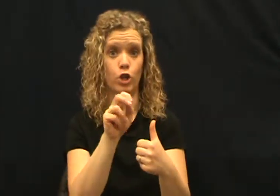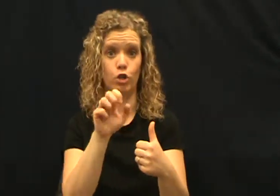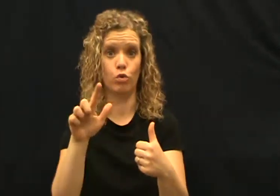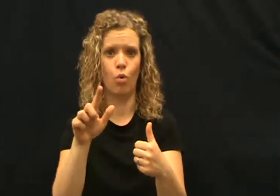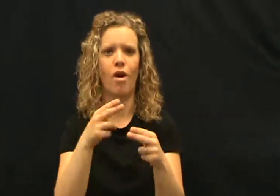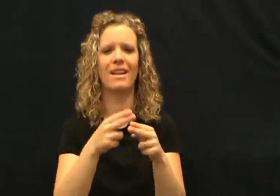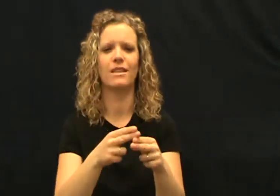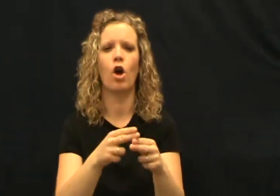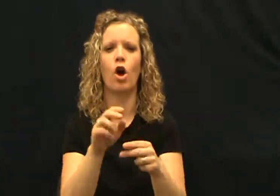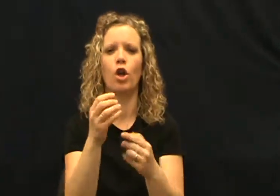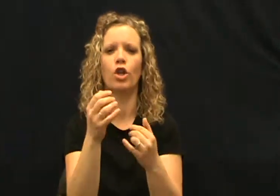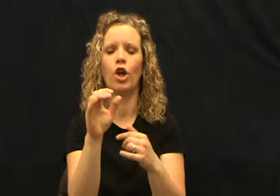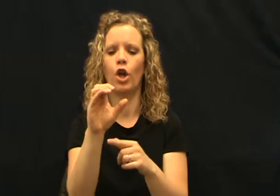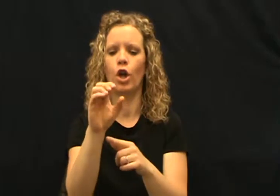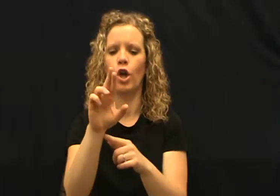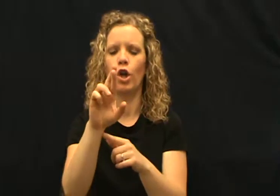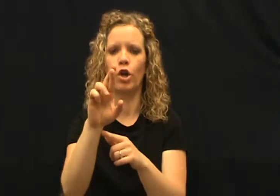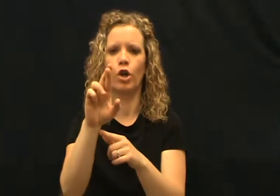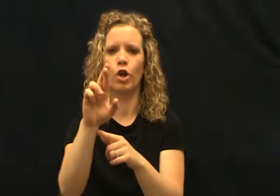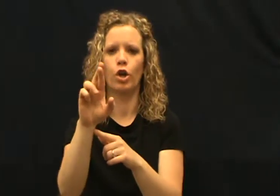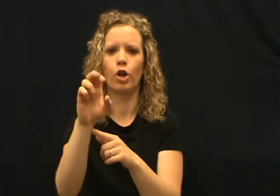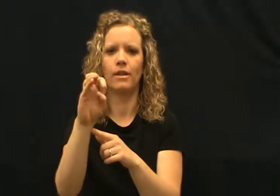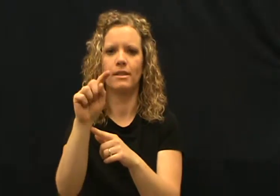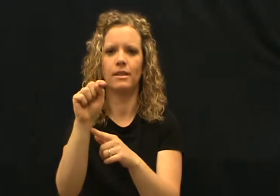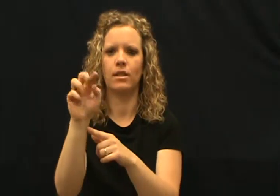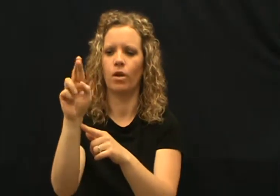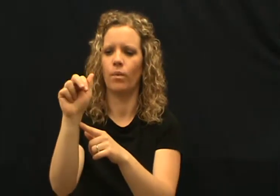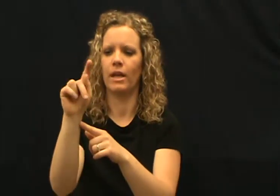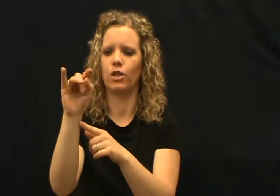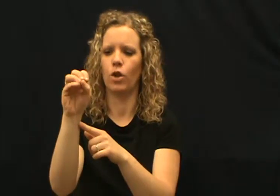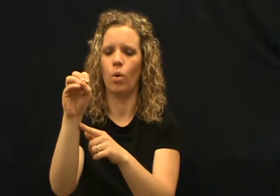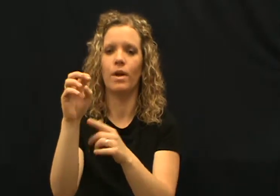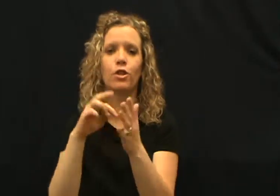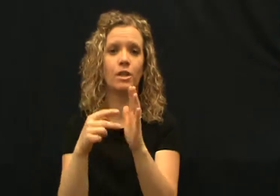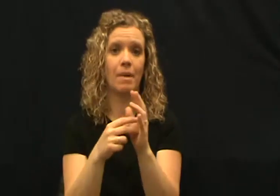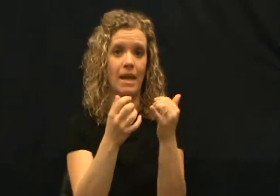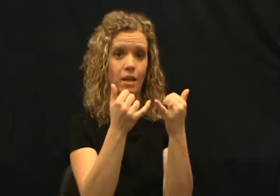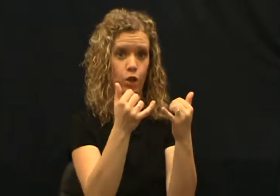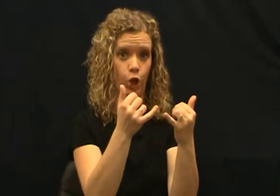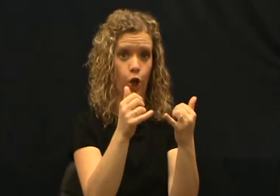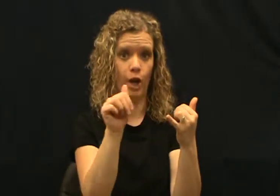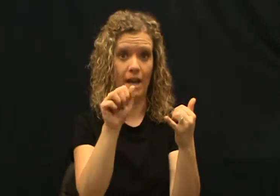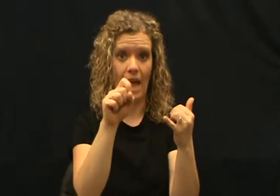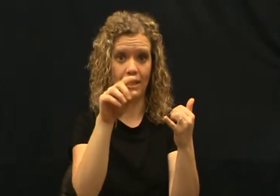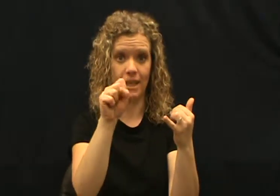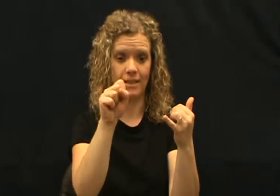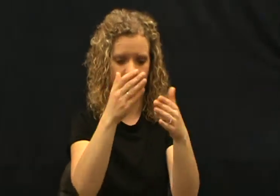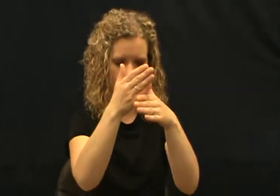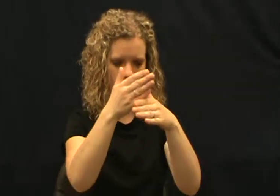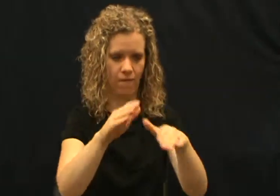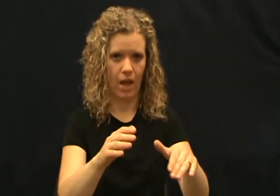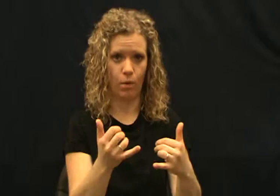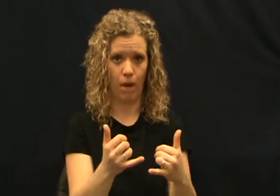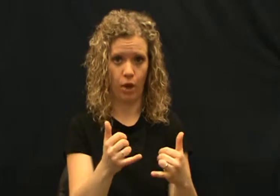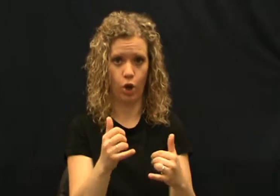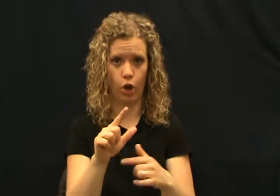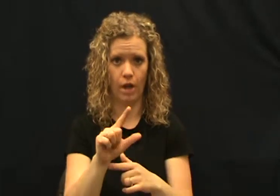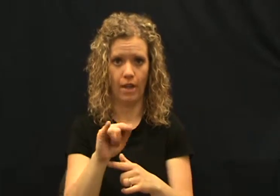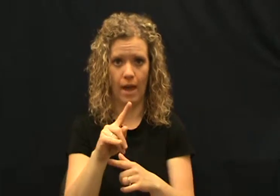current ratio. The current ratio is current assets divided by current liabilities. In this case, the company